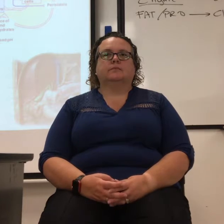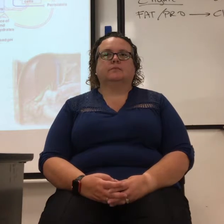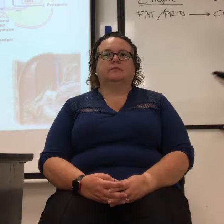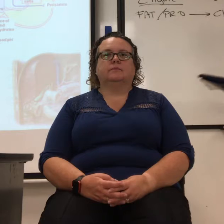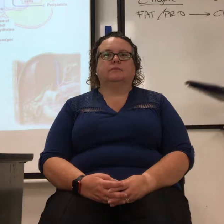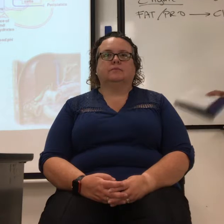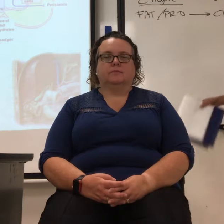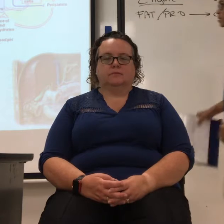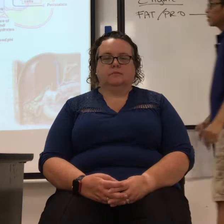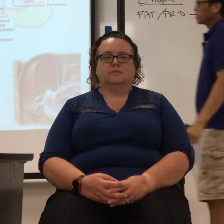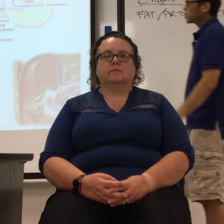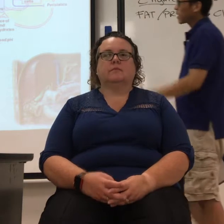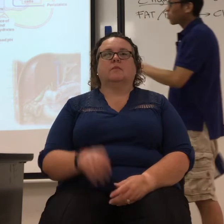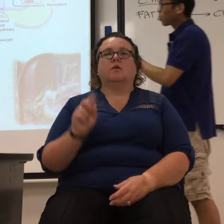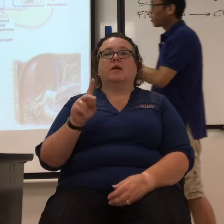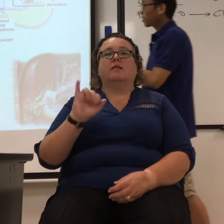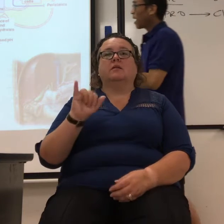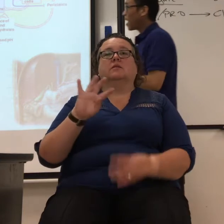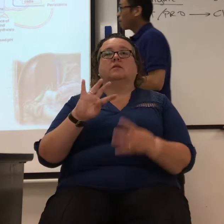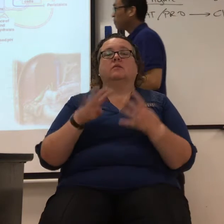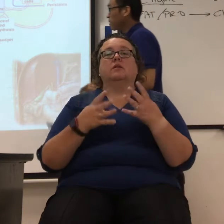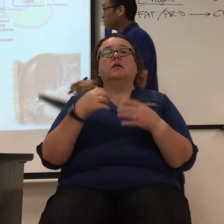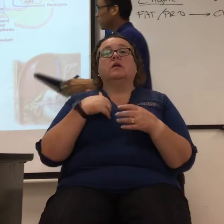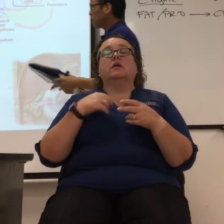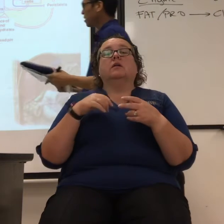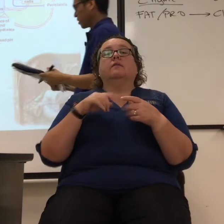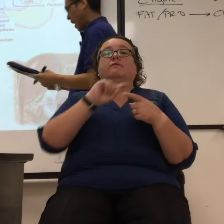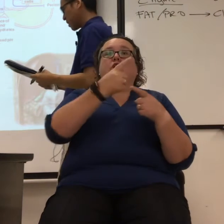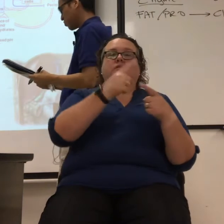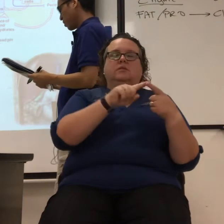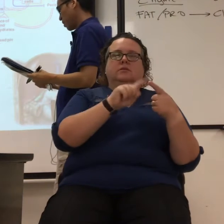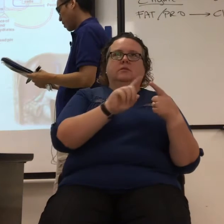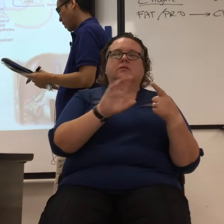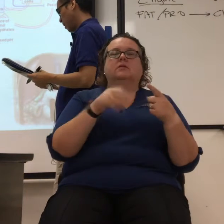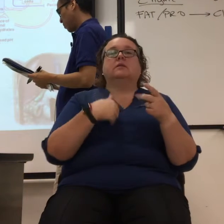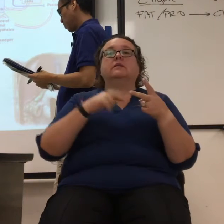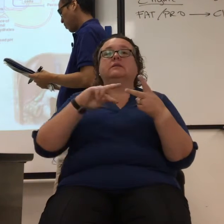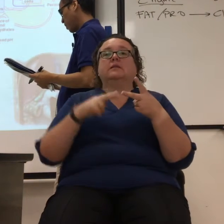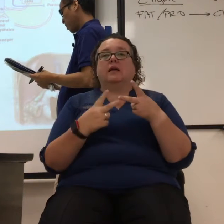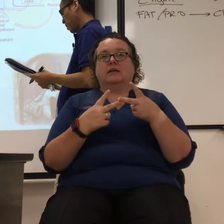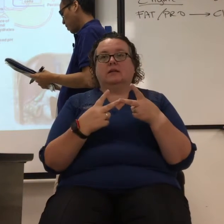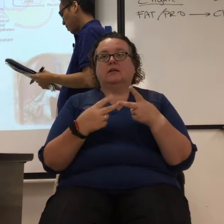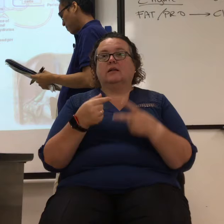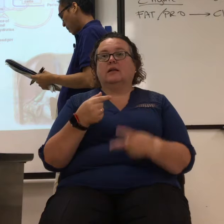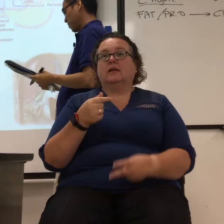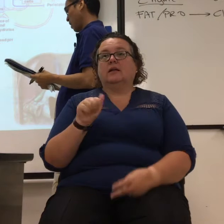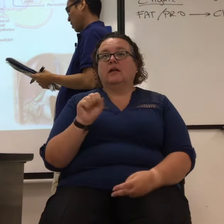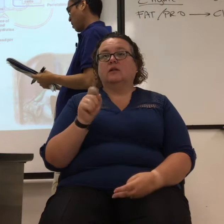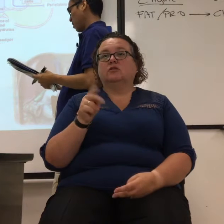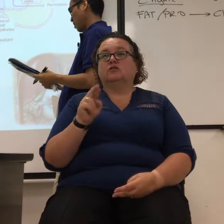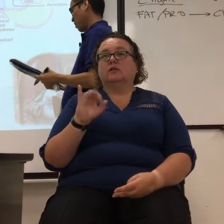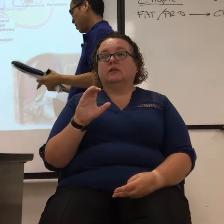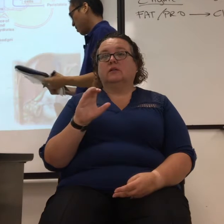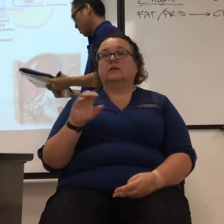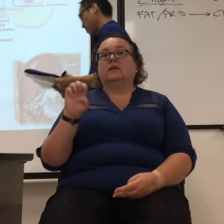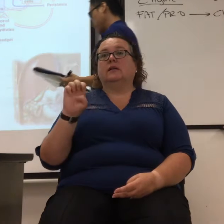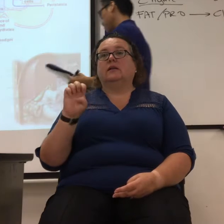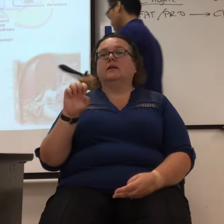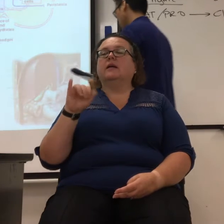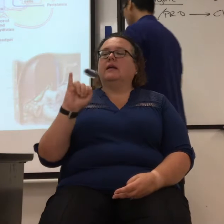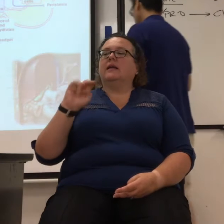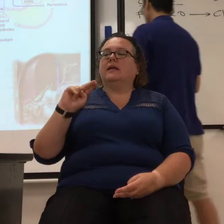Okay, that's the first hormone. The second hormone I have listed is gastric inhibitory peptide.